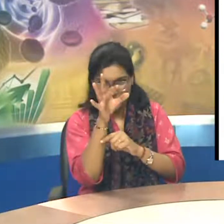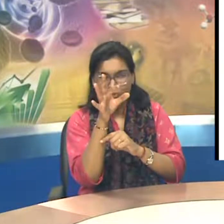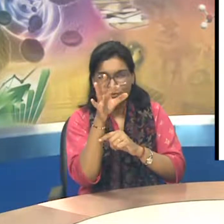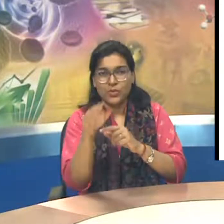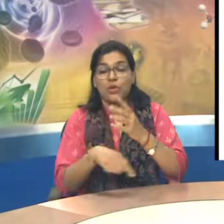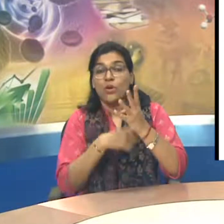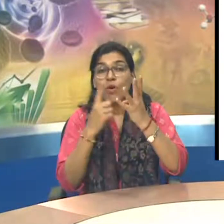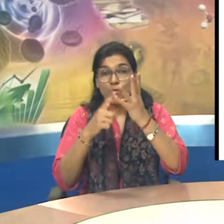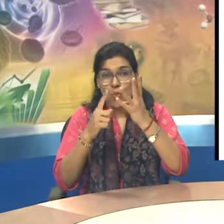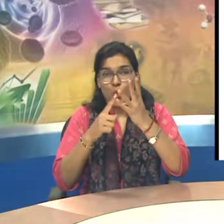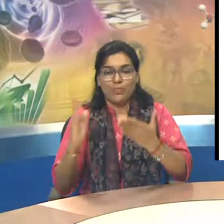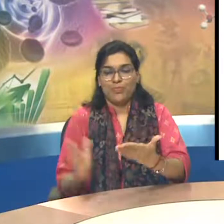mobile phones,